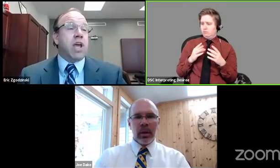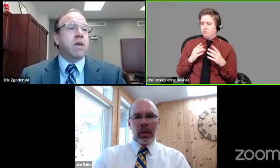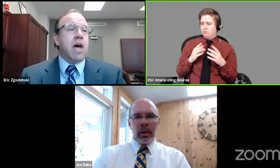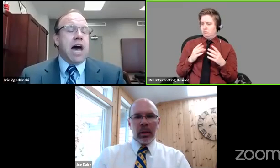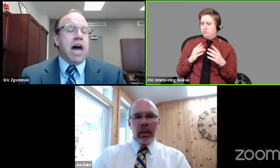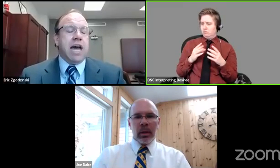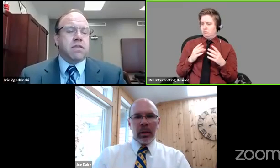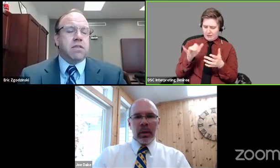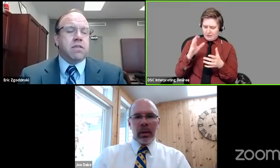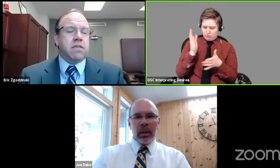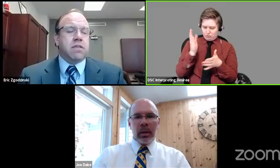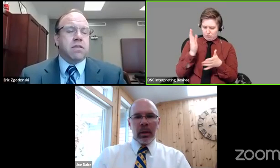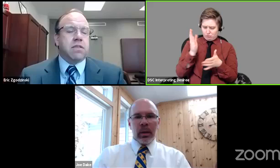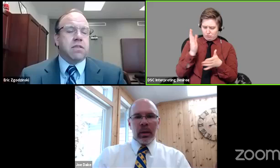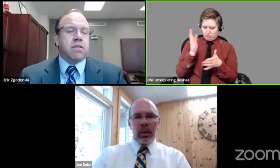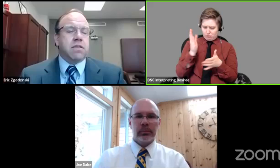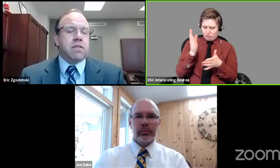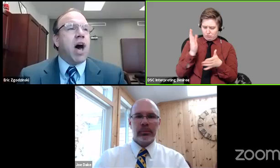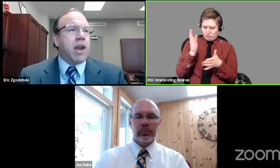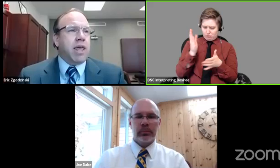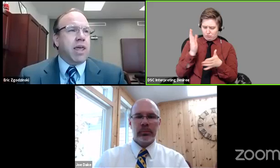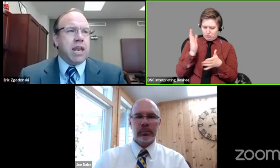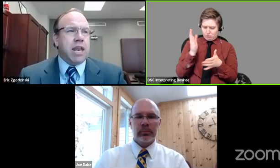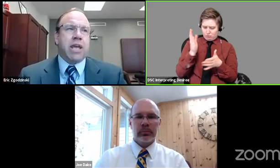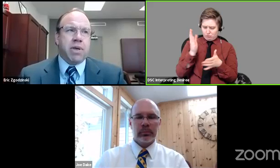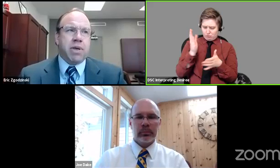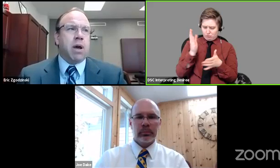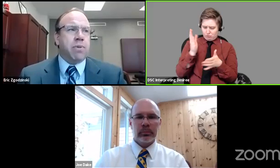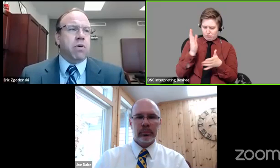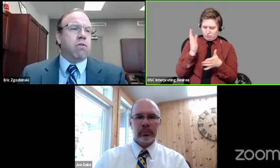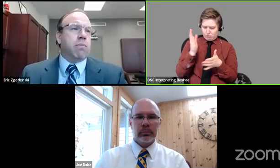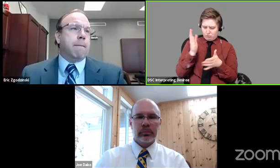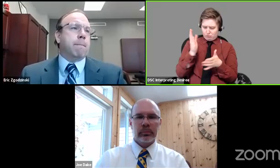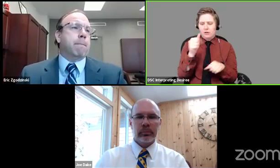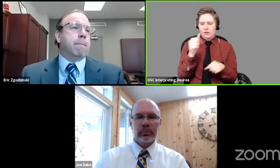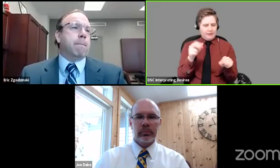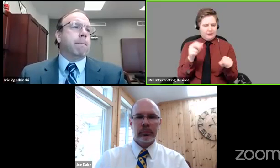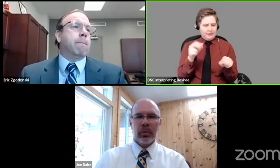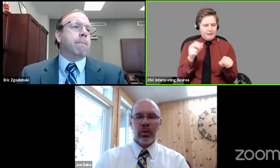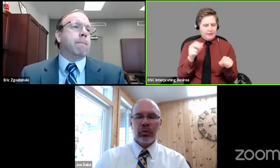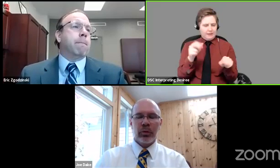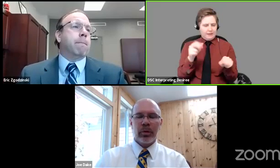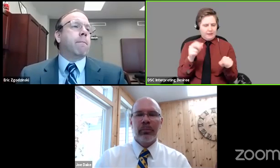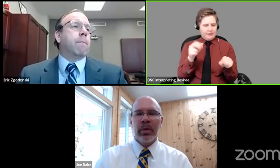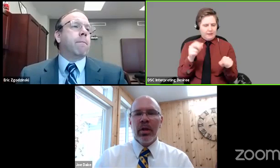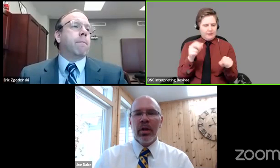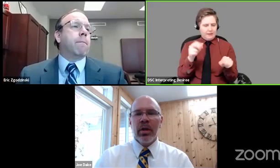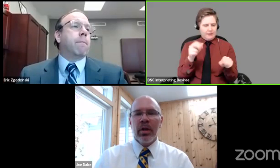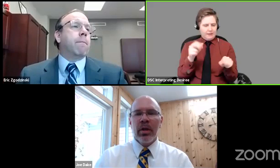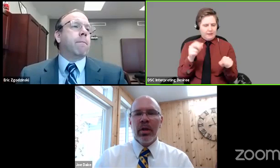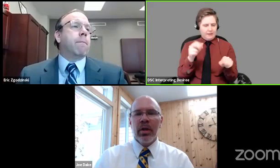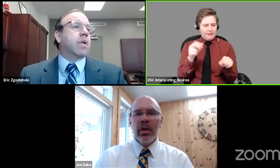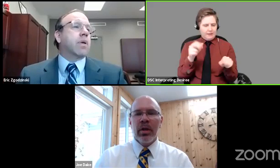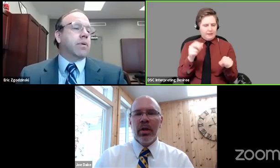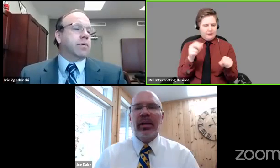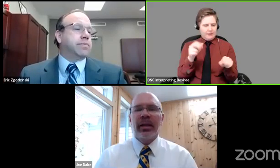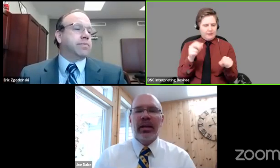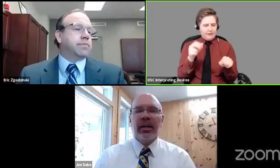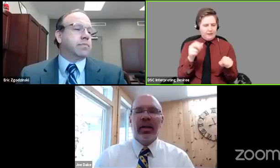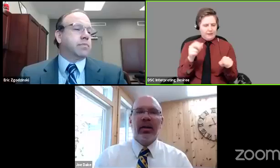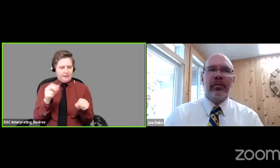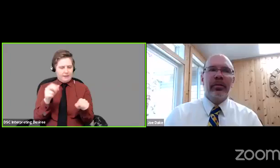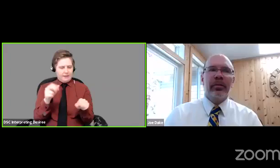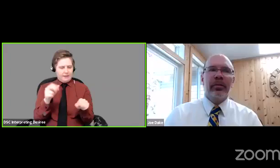created, I think, this great product that anybody can pick up and use? Sure. So we started off with the